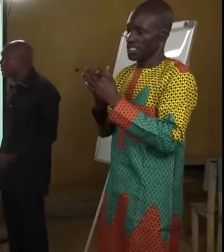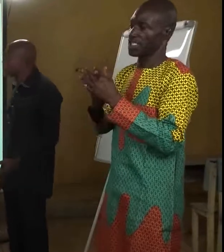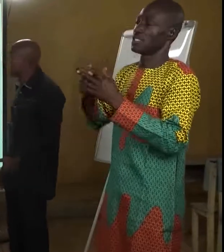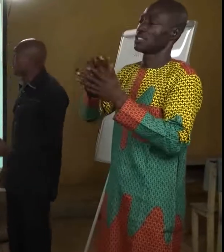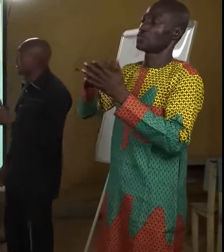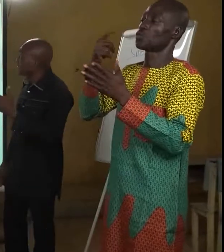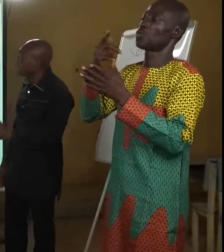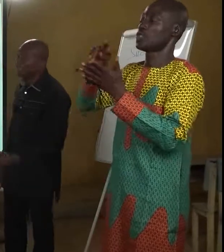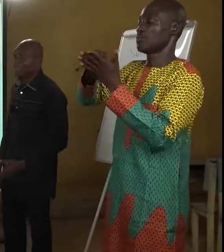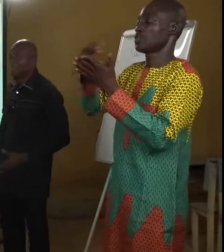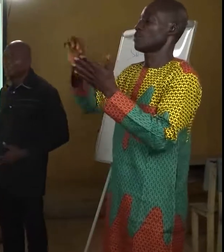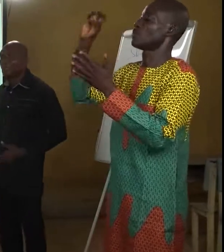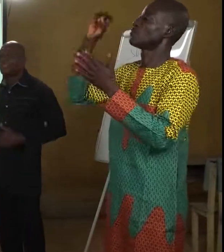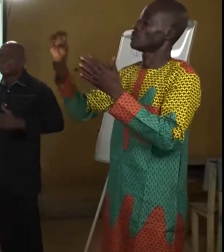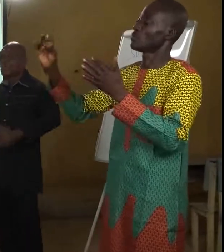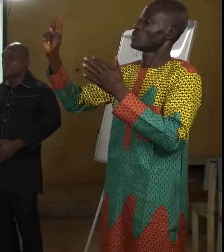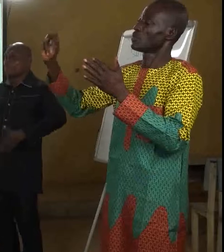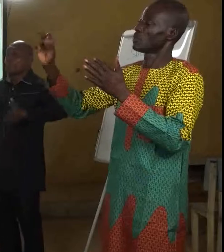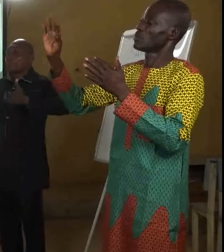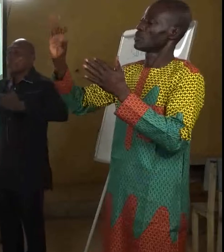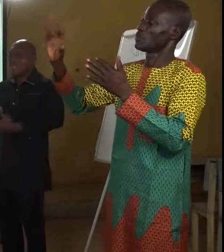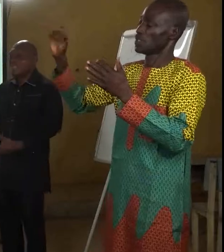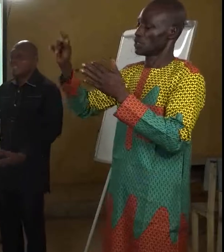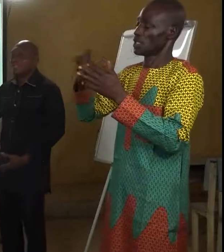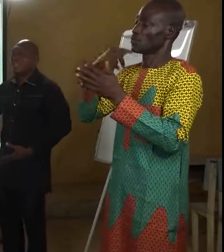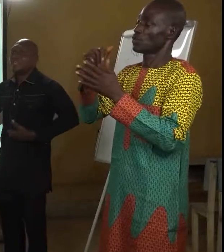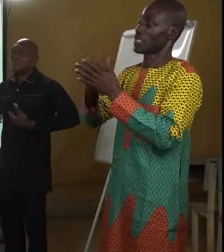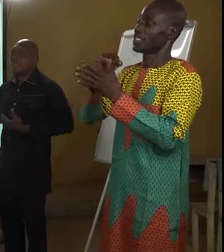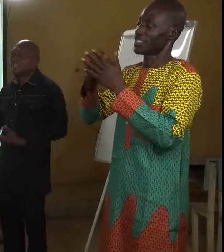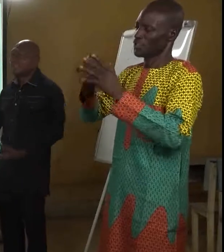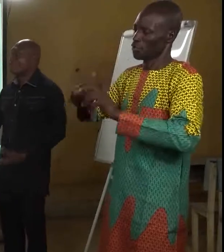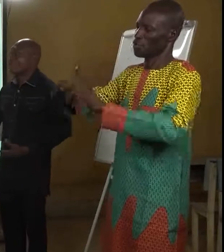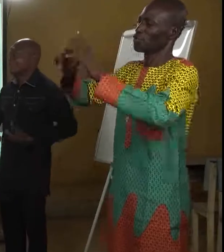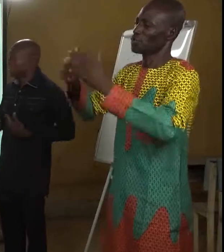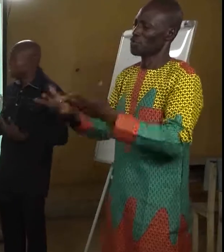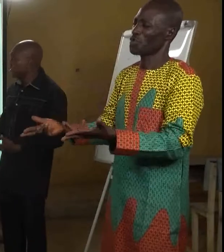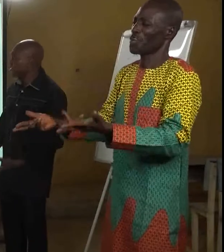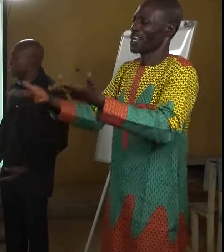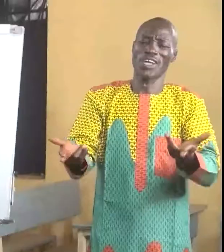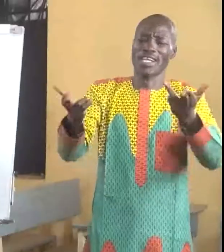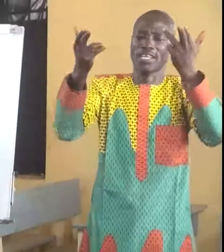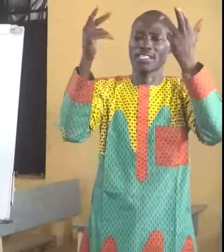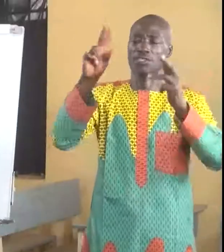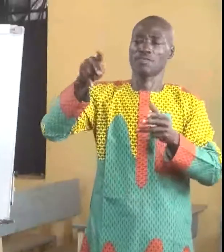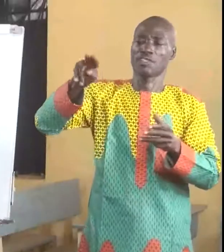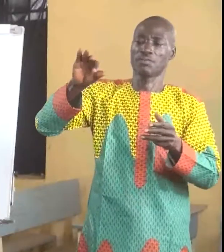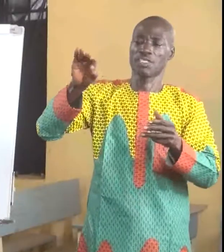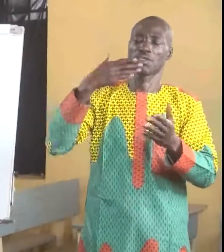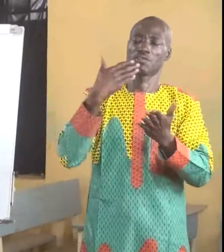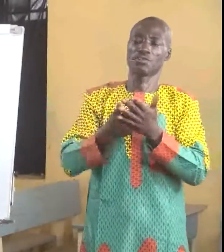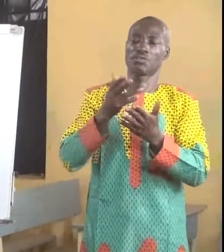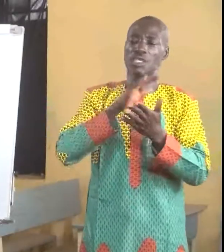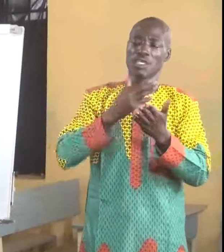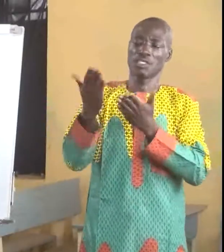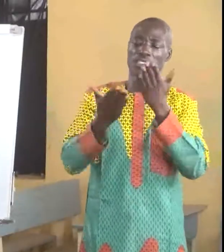We defined inflation. I told you that inflation is the continuous rise in the prices of goods and their services. A